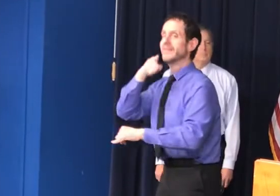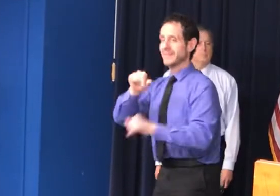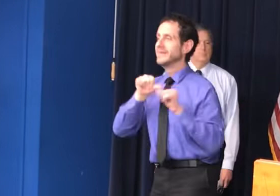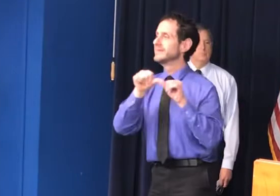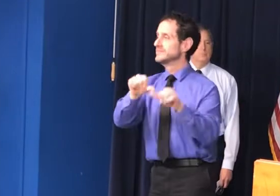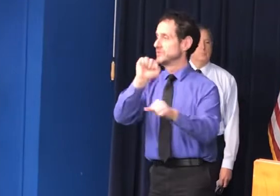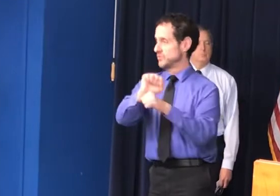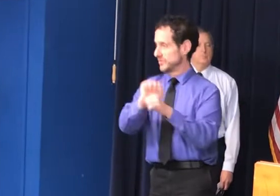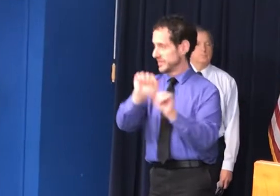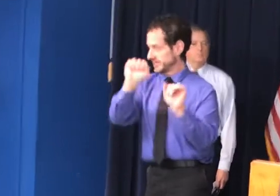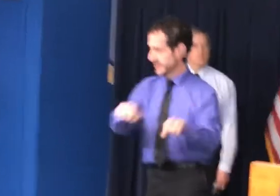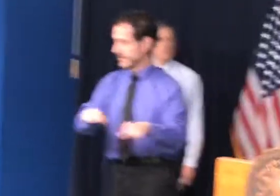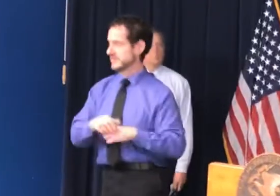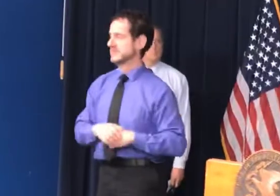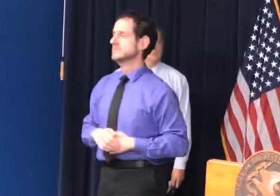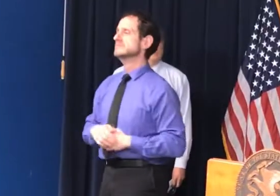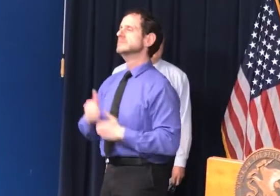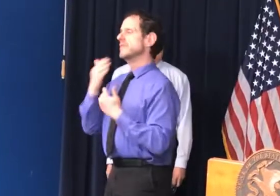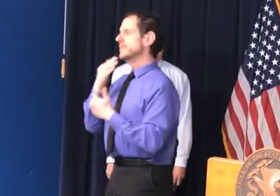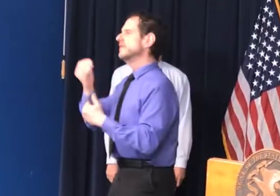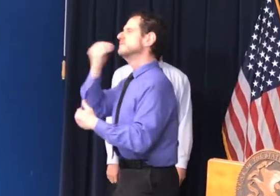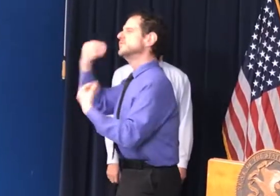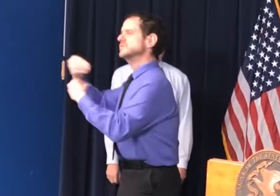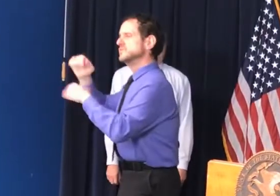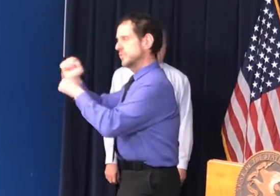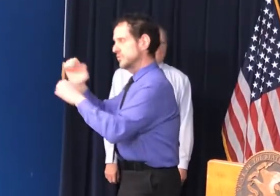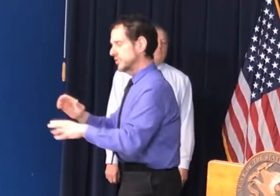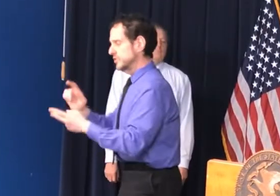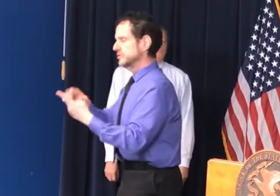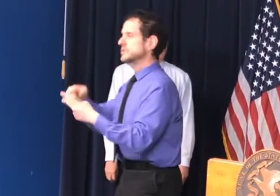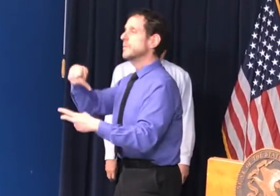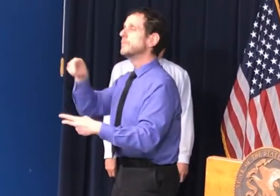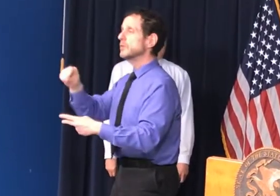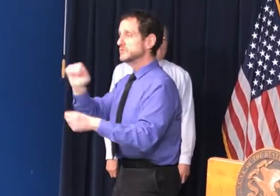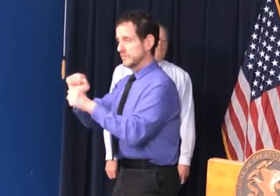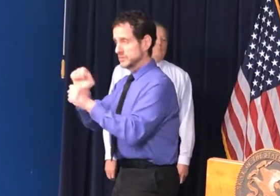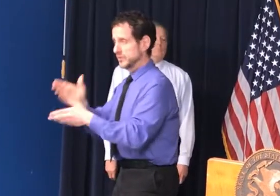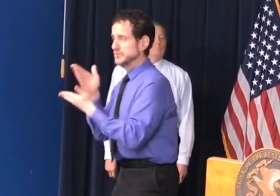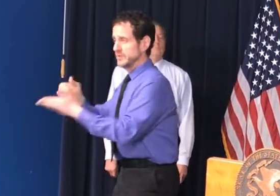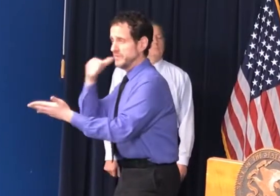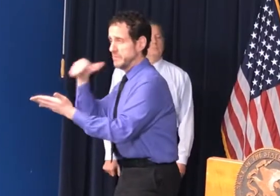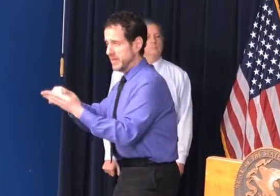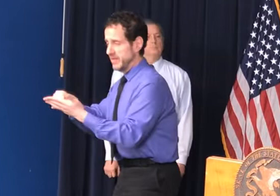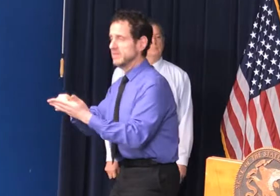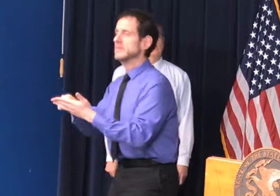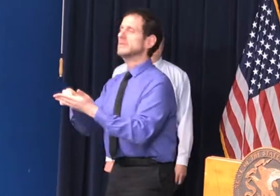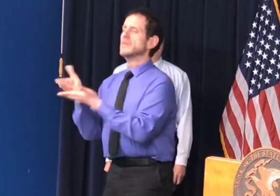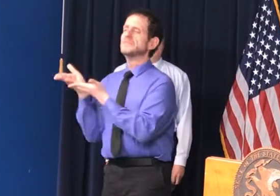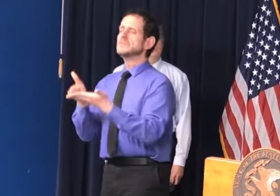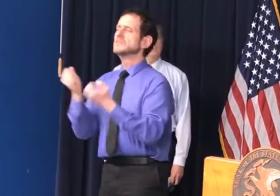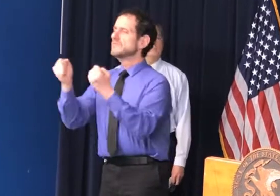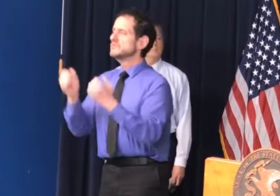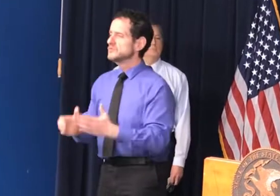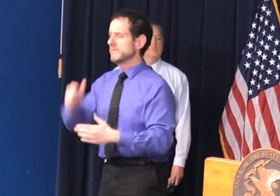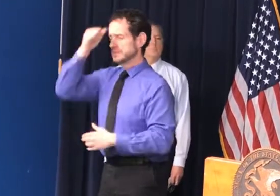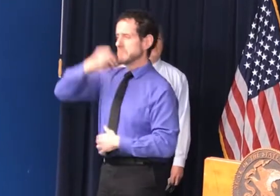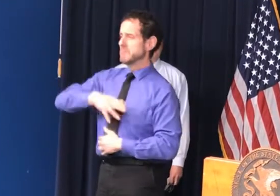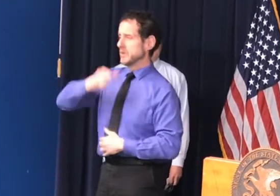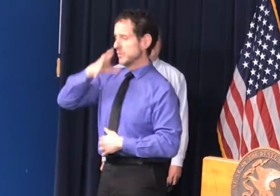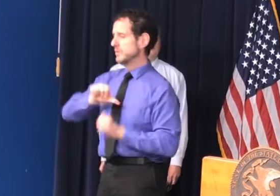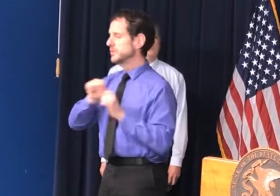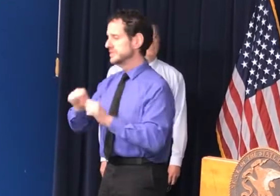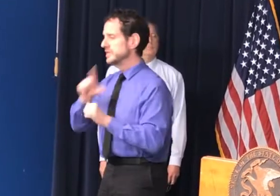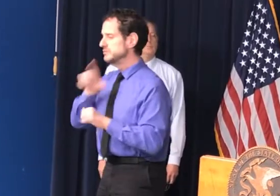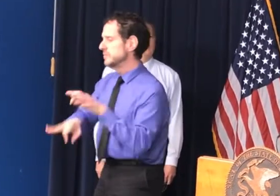work. And I want to thank the grocery store workers, the postal workers, delivery drivers, the men and women who continue to pick up